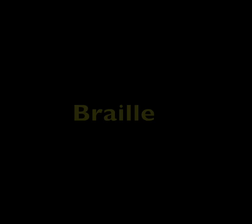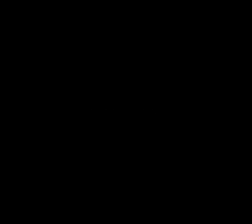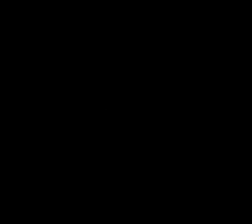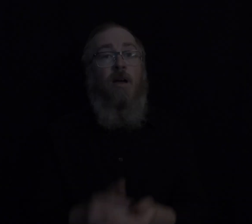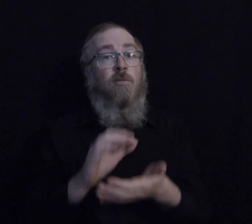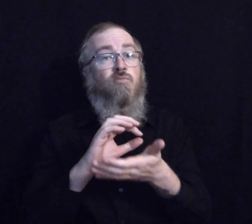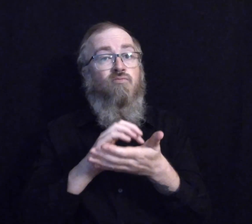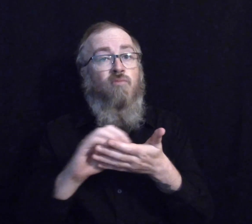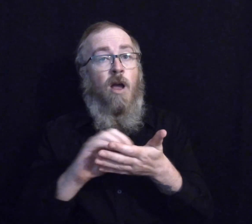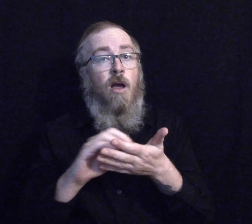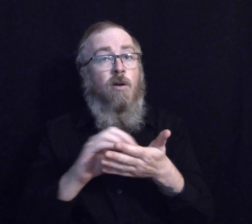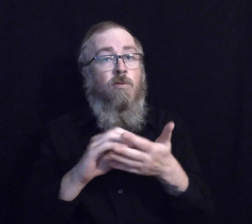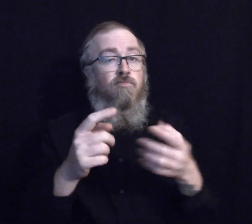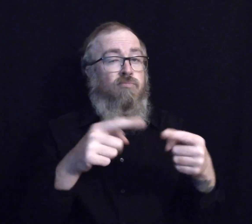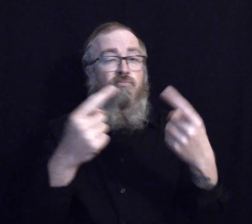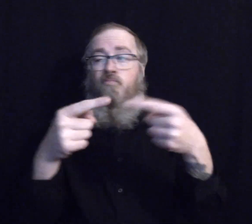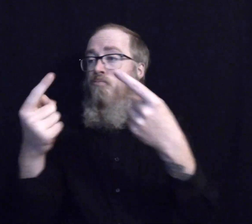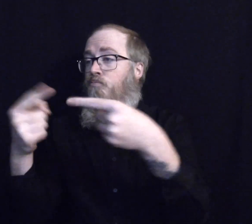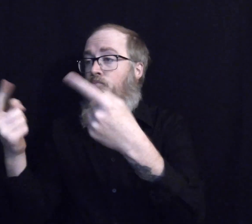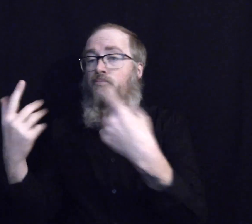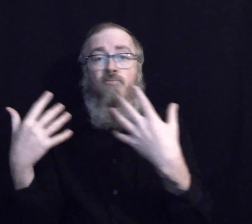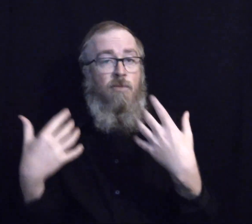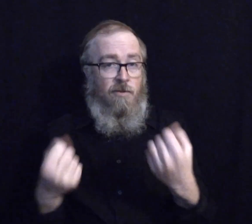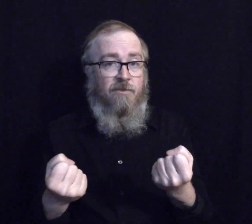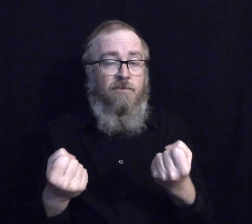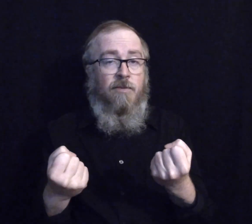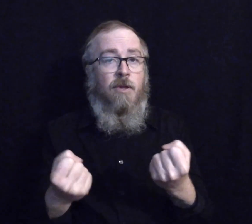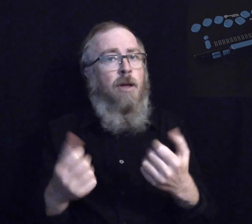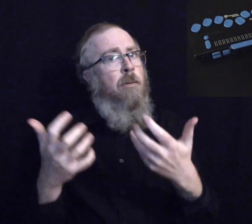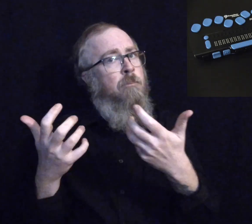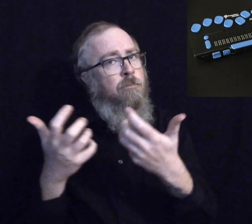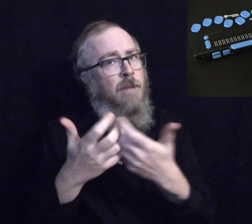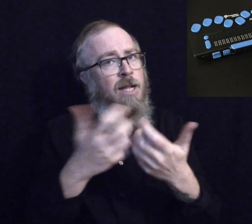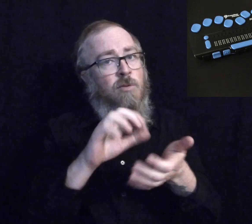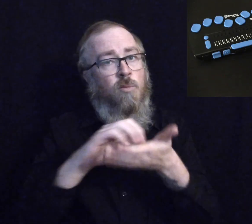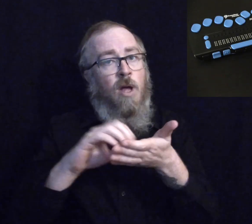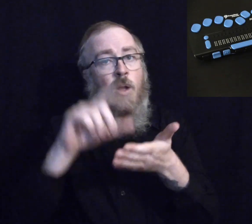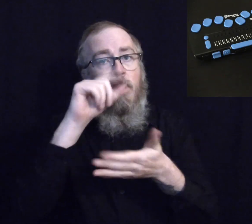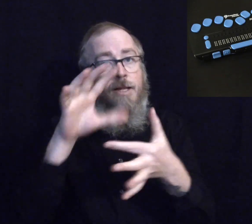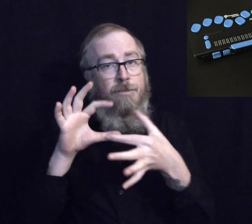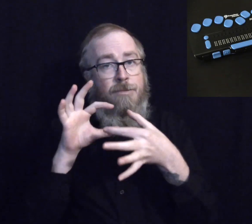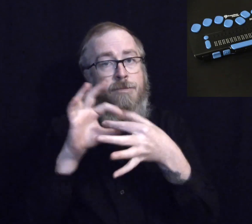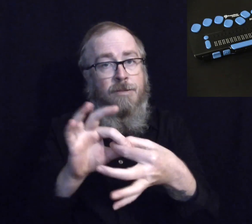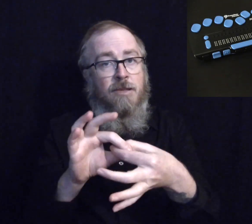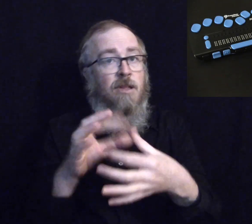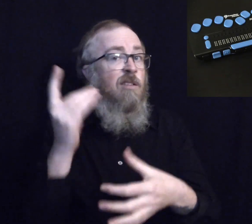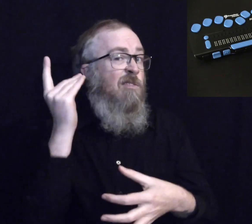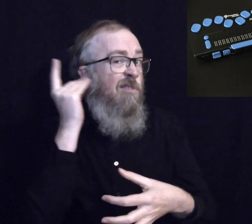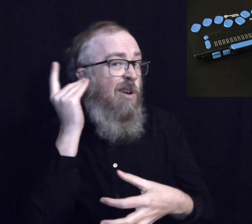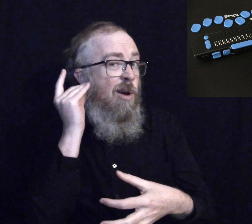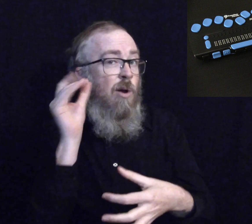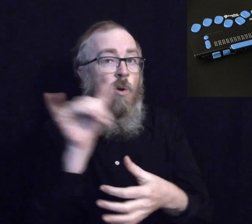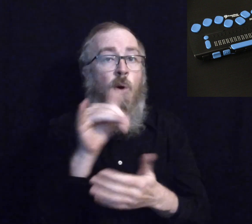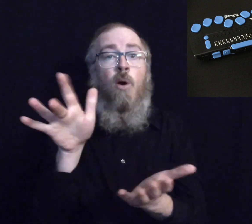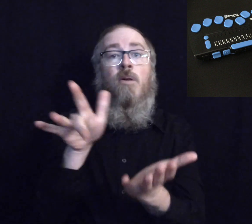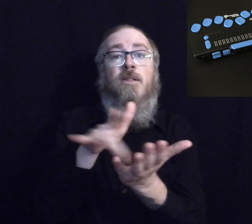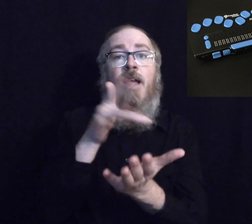There are a variety of Braille devices out there, and most of them can be connected to a smartphone or tablet